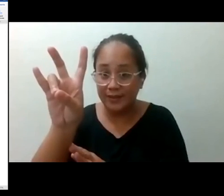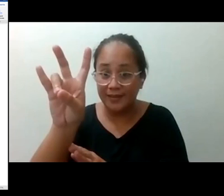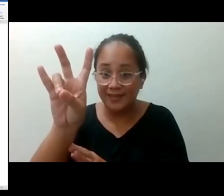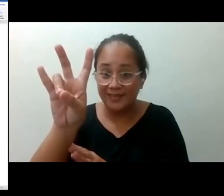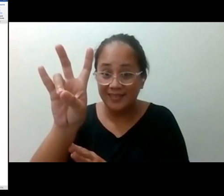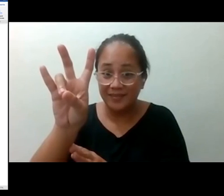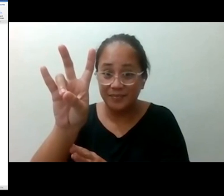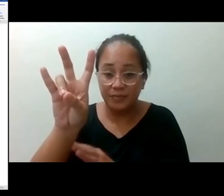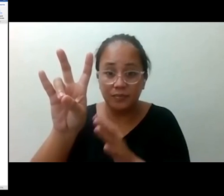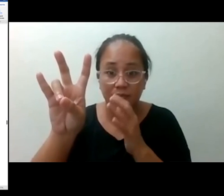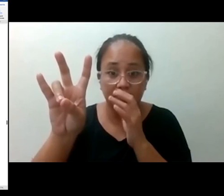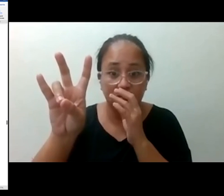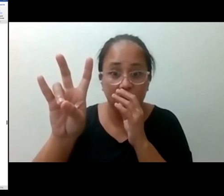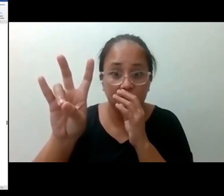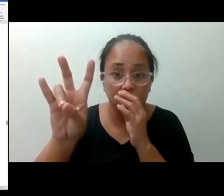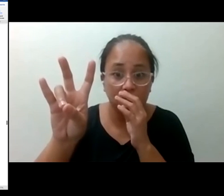we have,